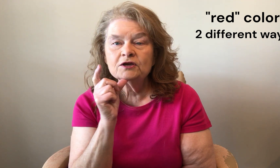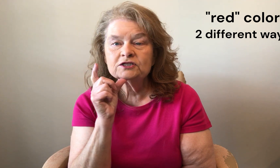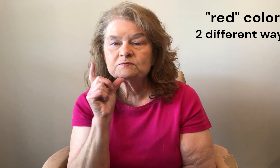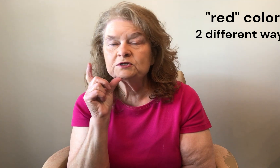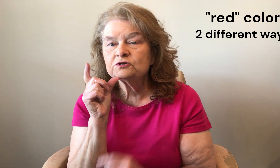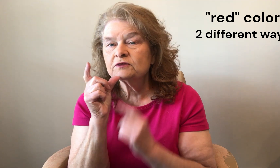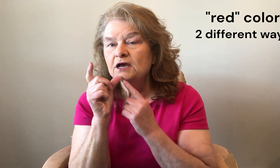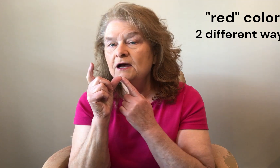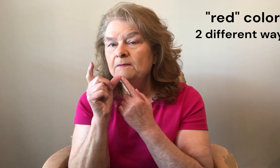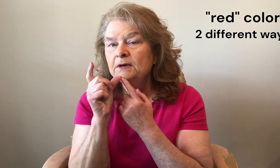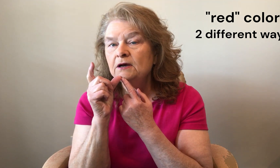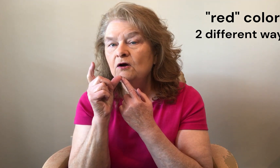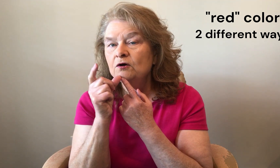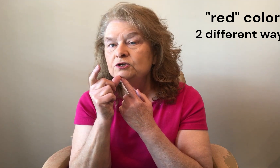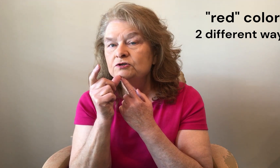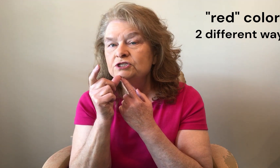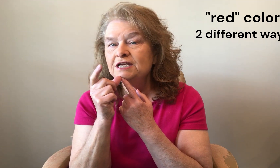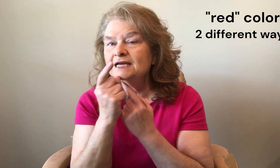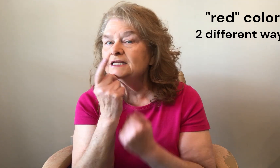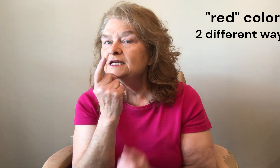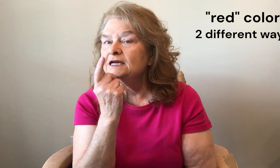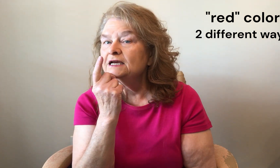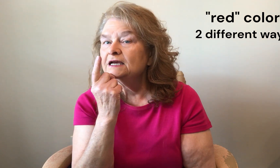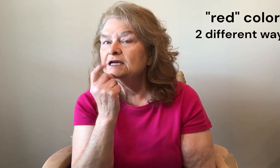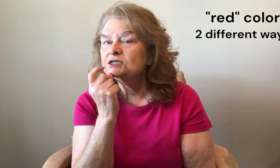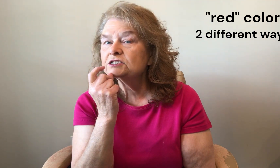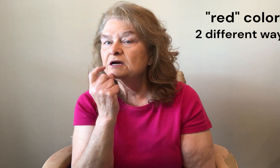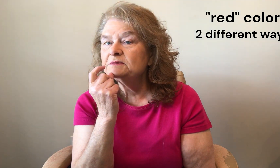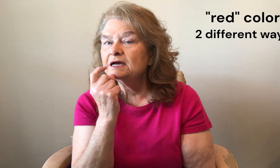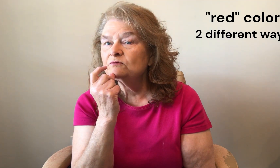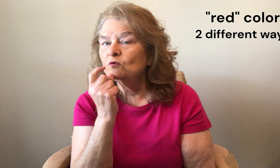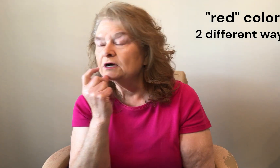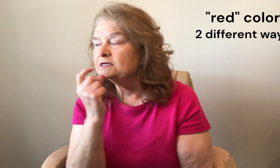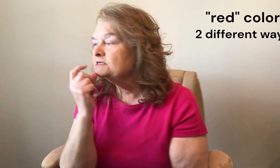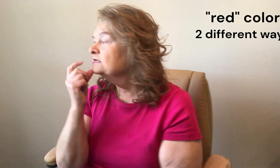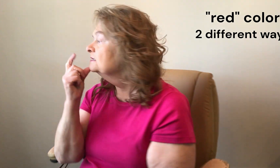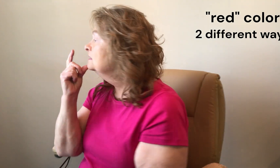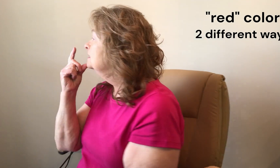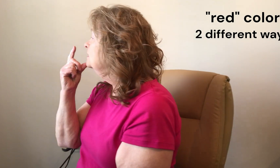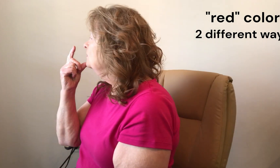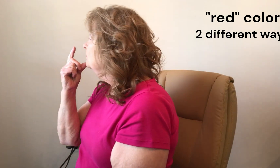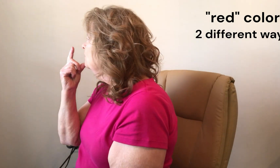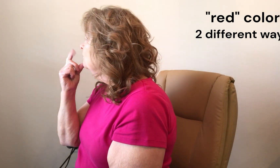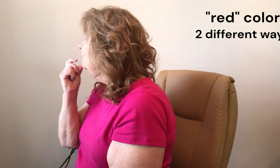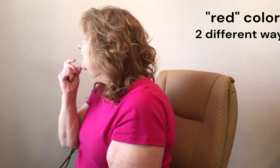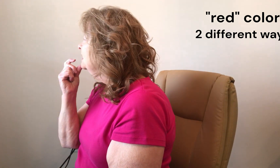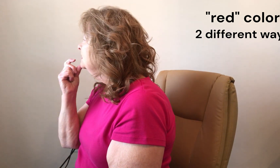just put your thumb on your chin and just come down once. Red,